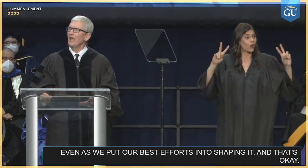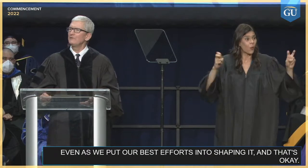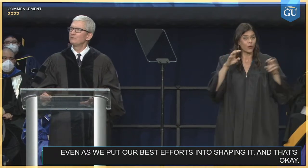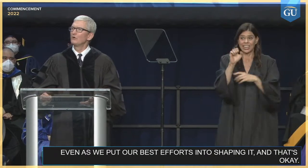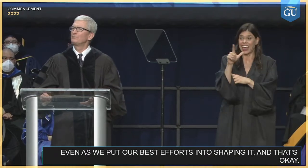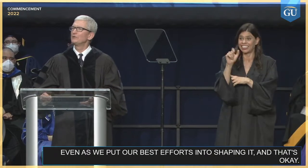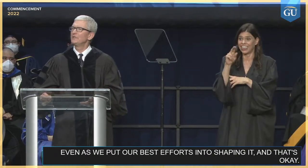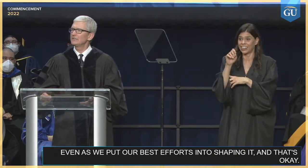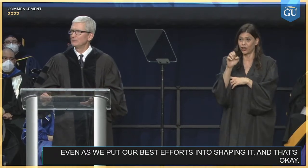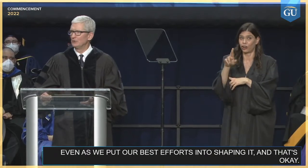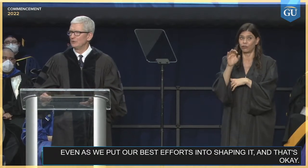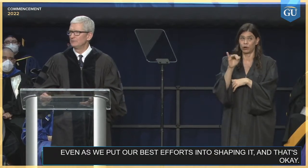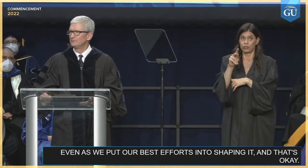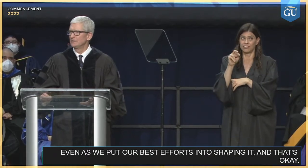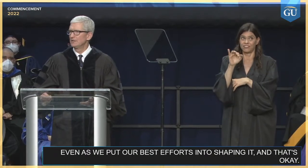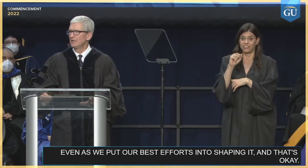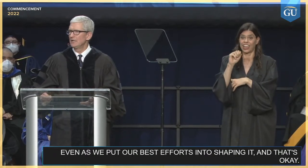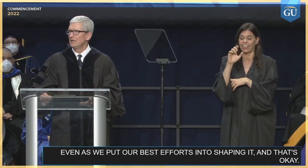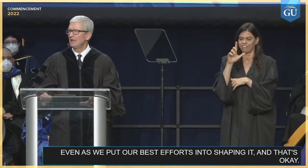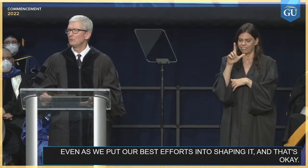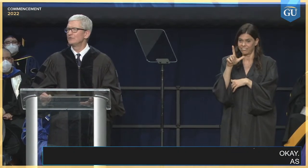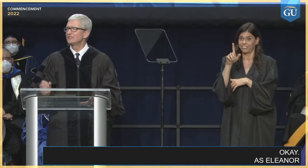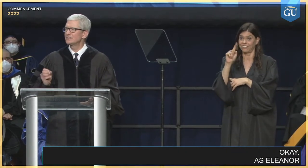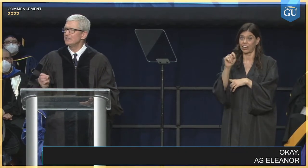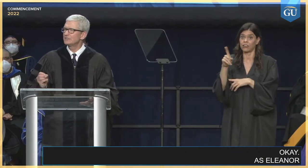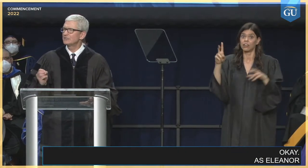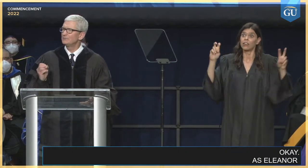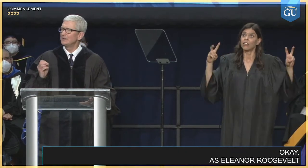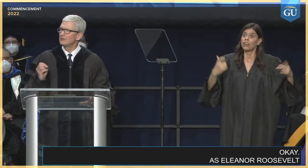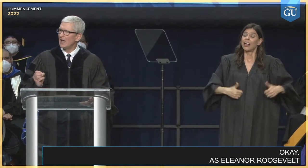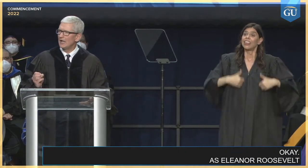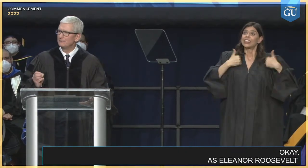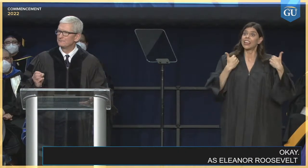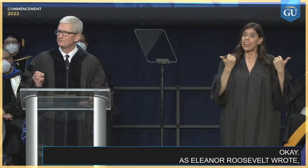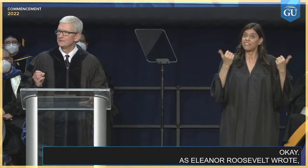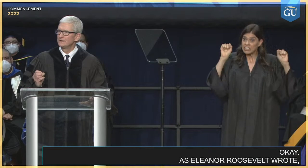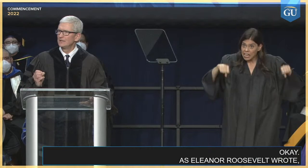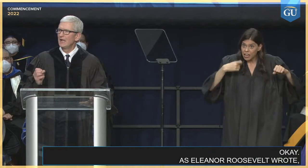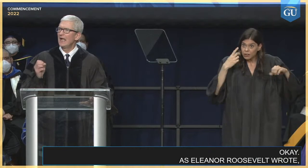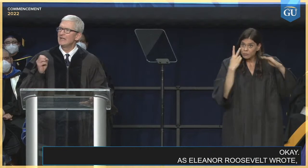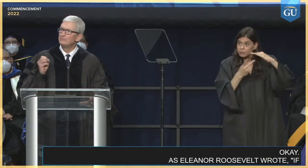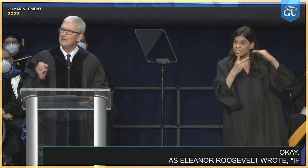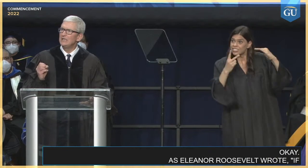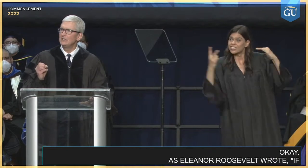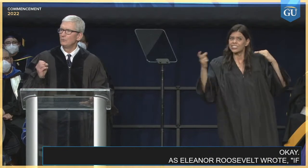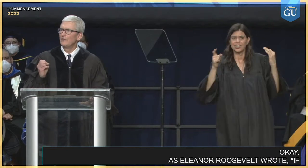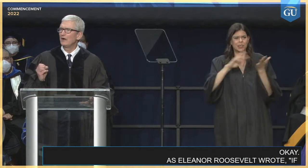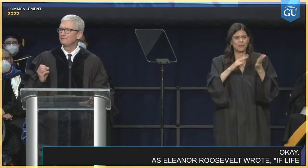were predictable, it would cease to be life and be without